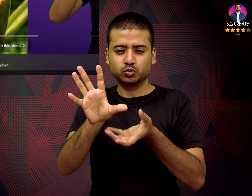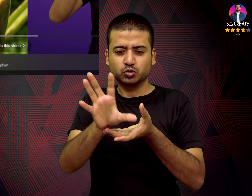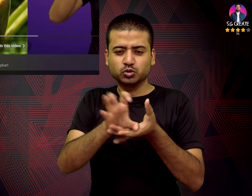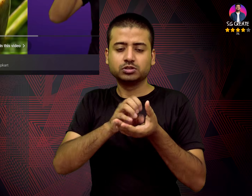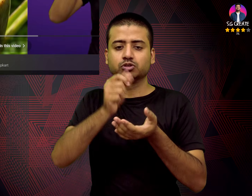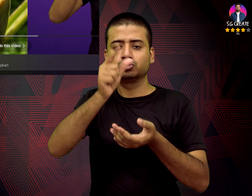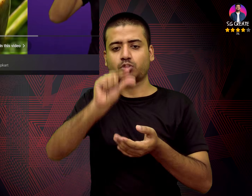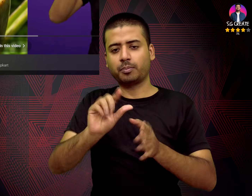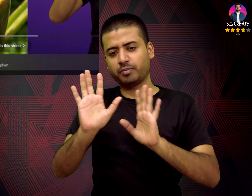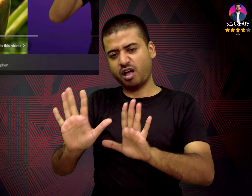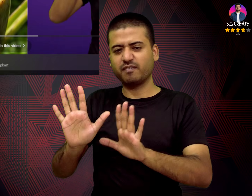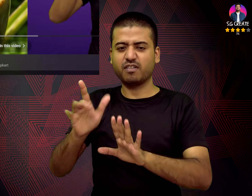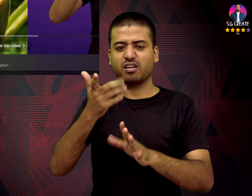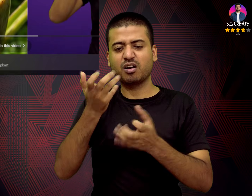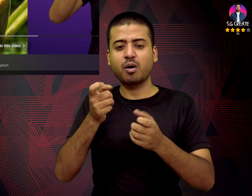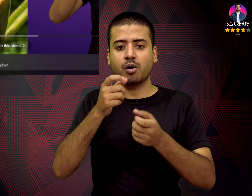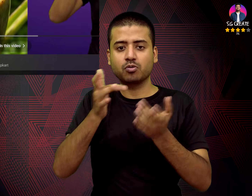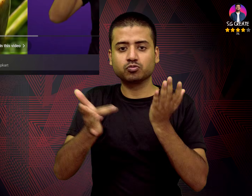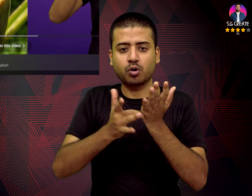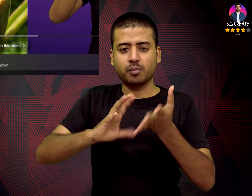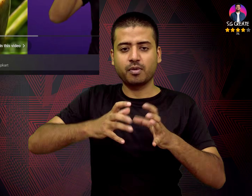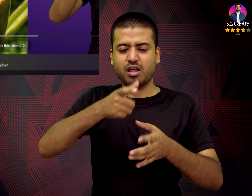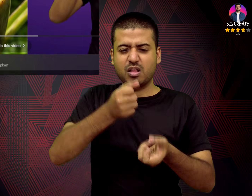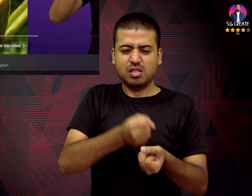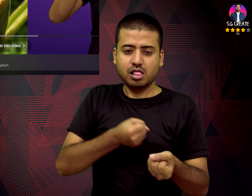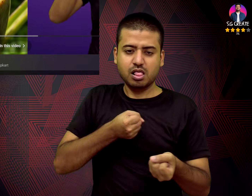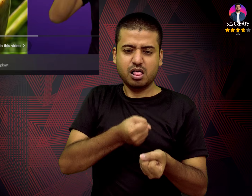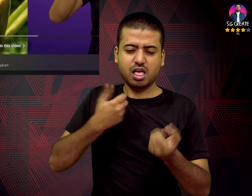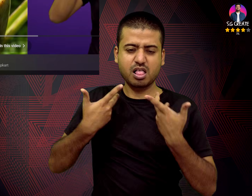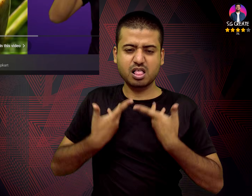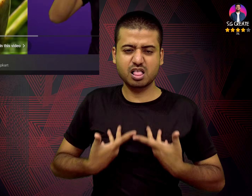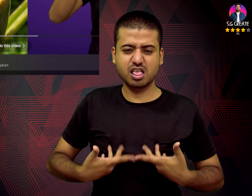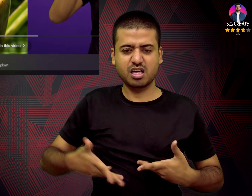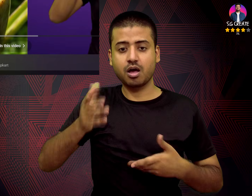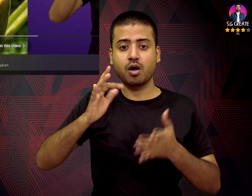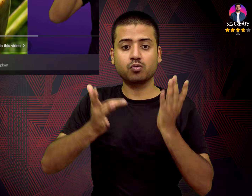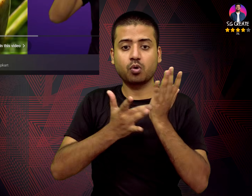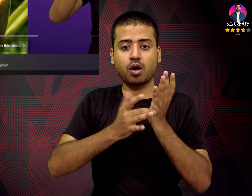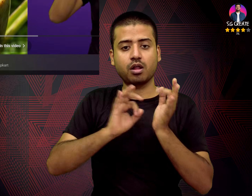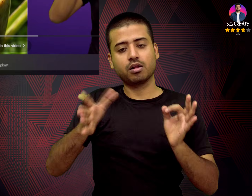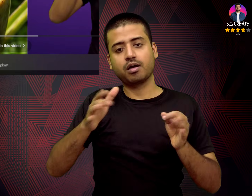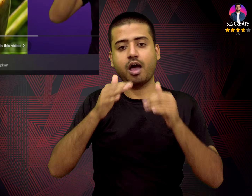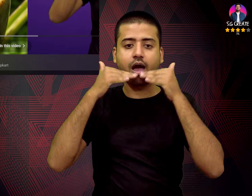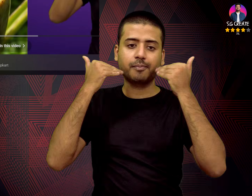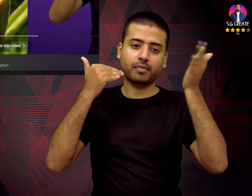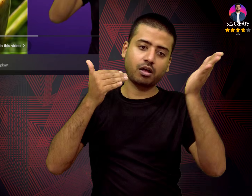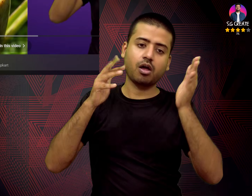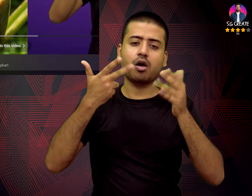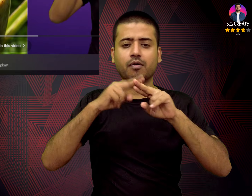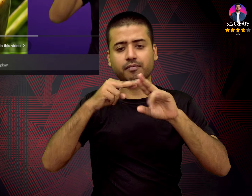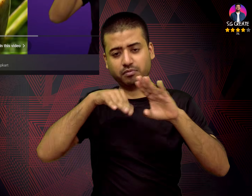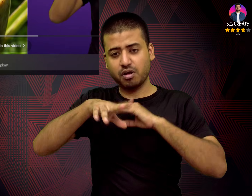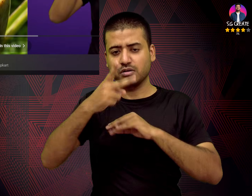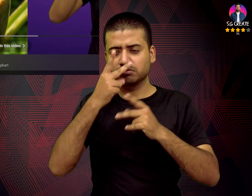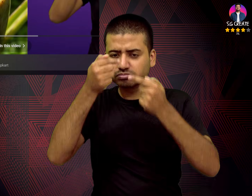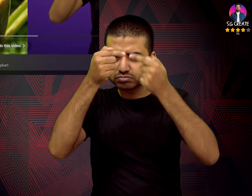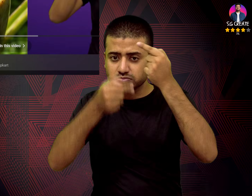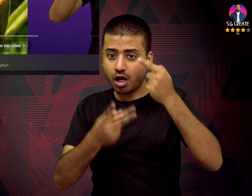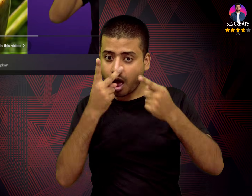systems required a household vacuum cleaner, impossible to take on the road, or tedious manual rolling that often left residual